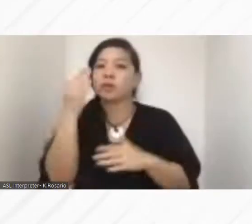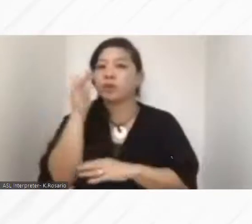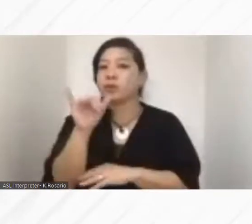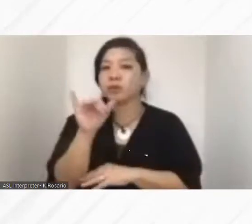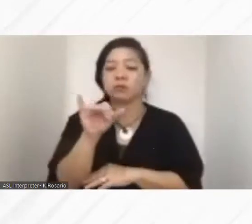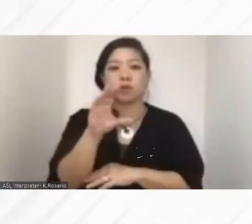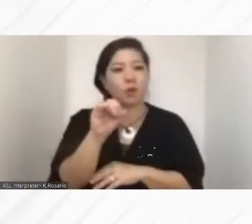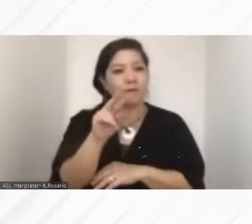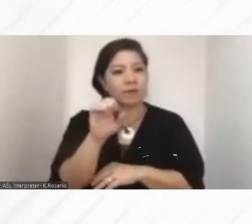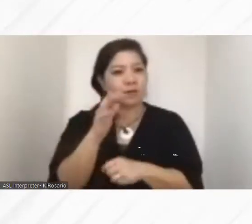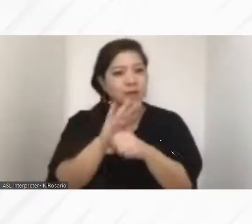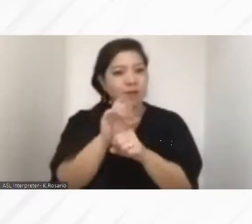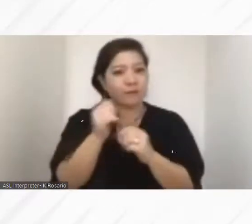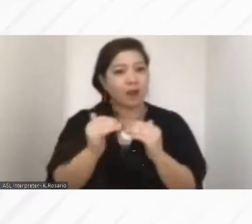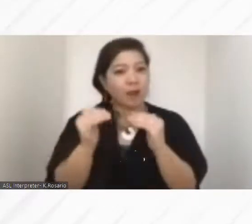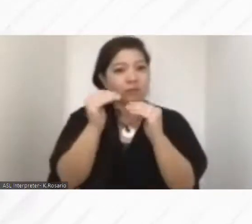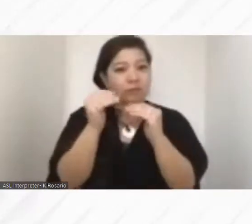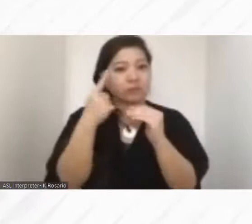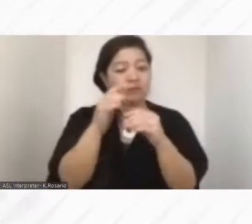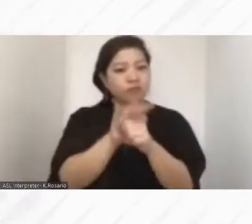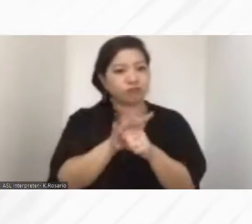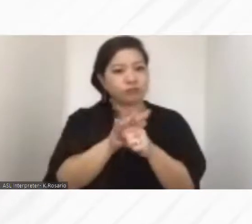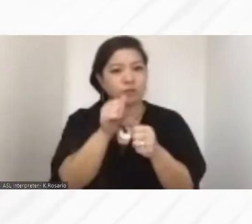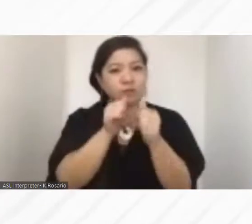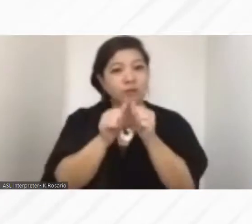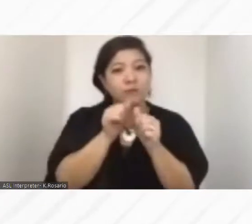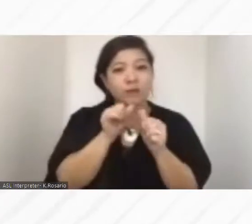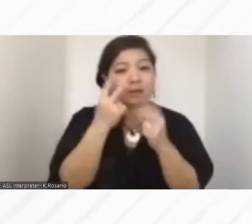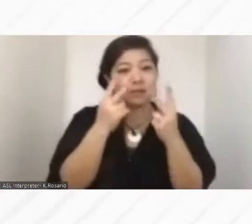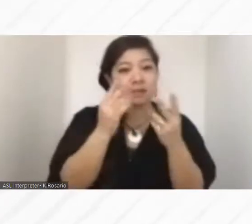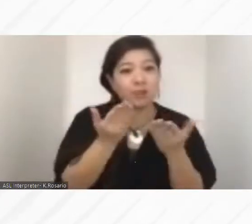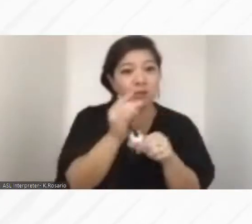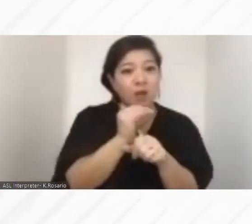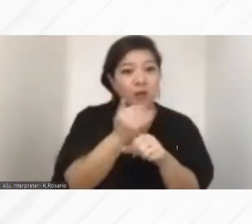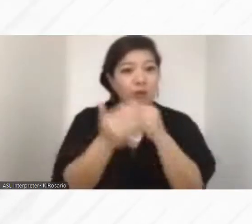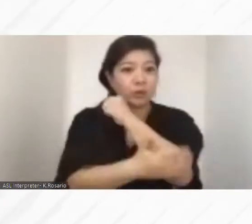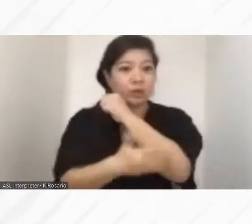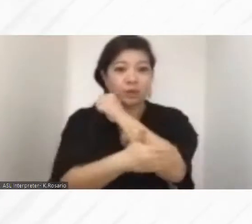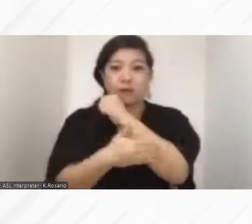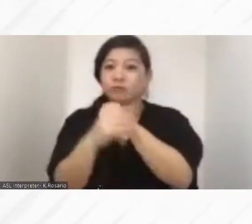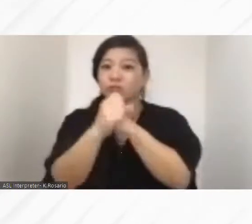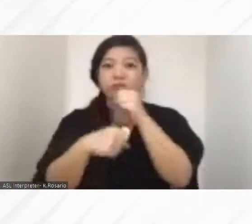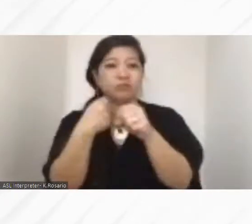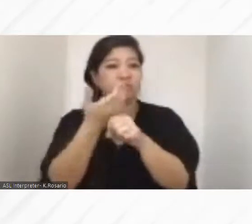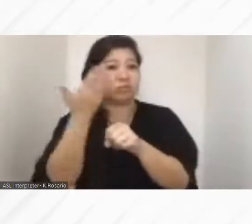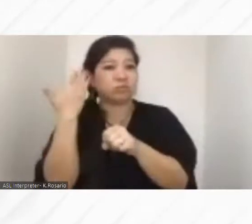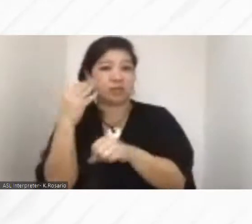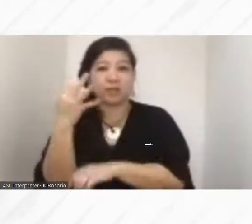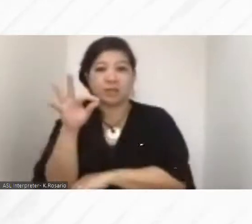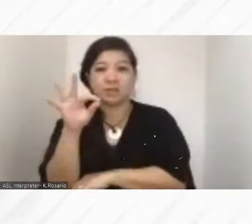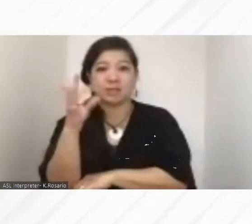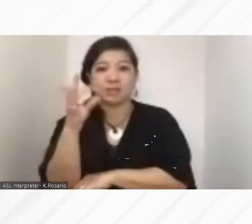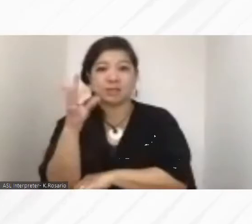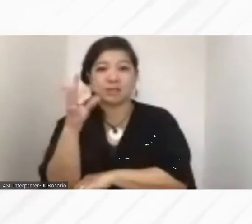sequelae have caused a level of strife and suffering unseen in our country for over a century, dating back to the 1918 flu